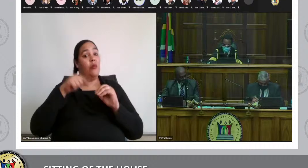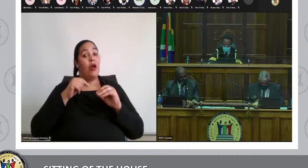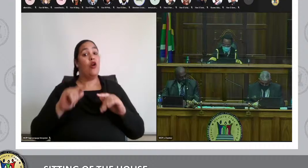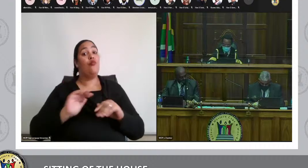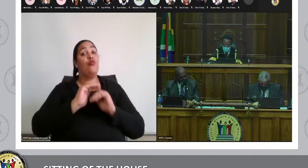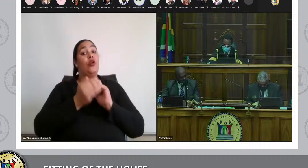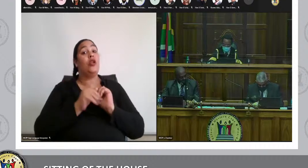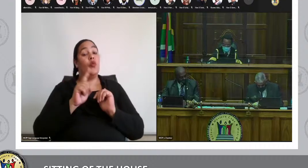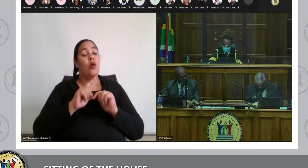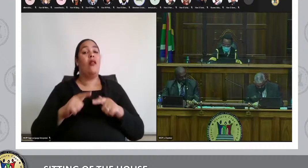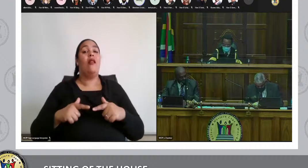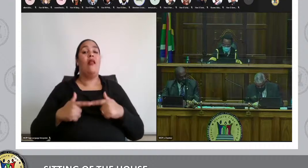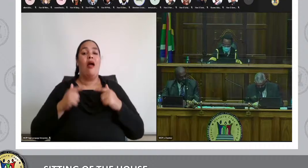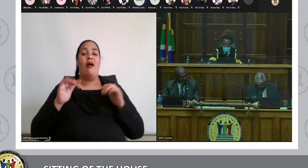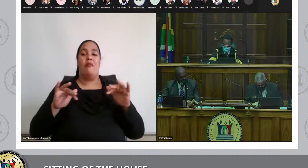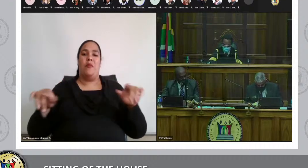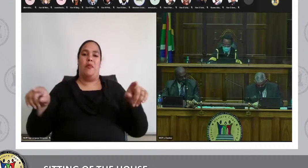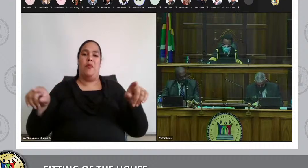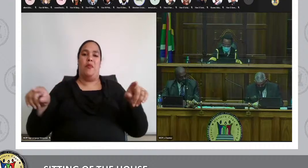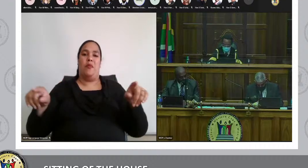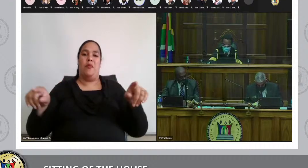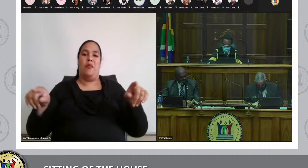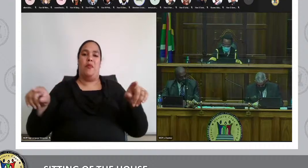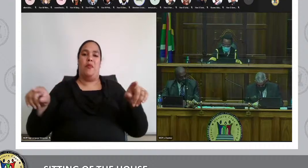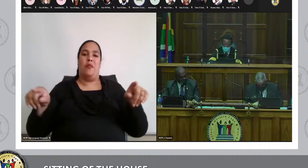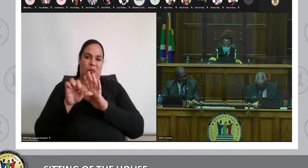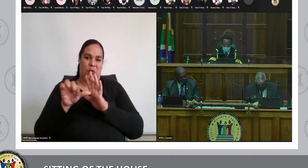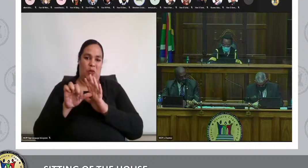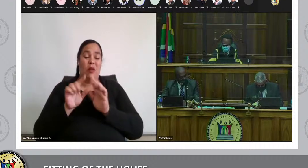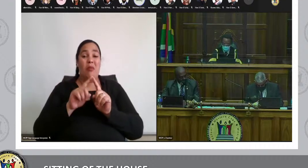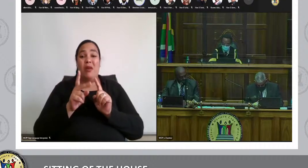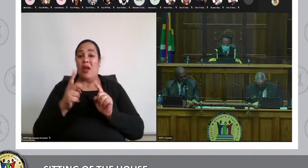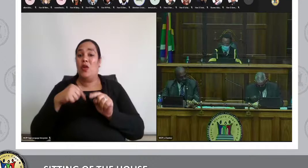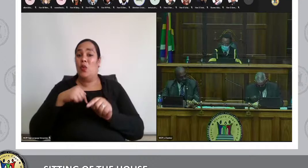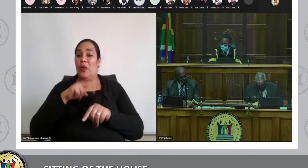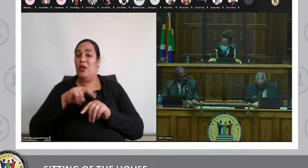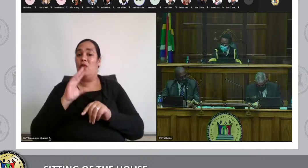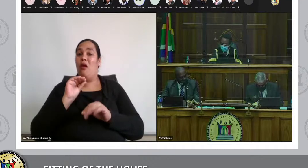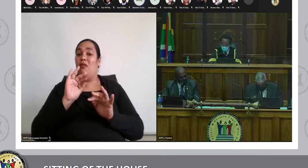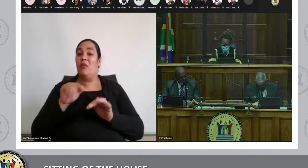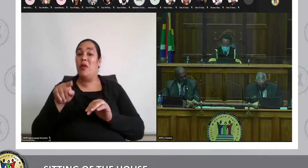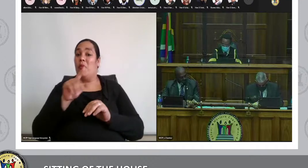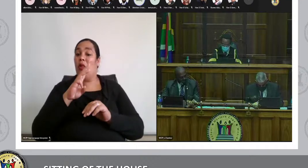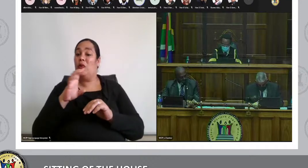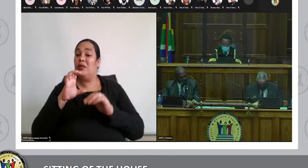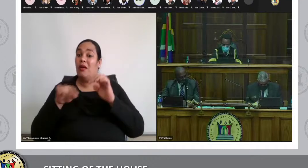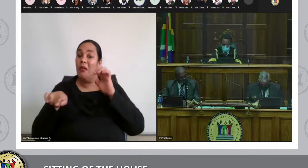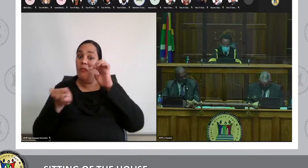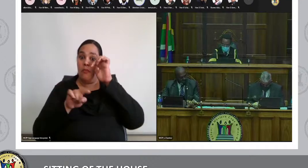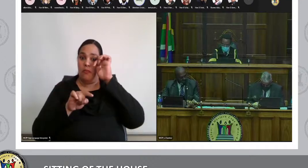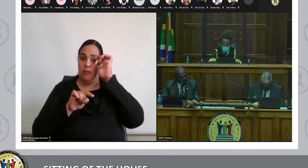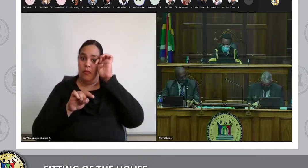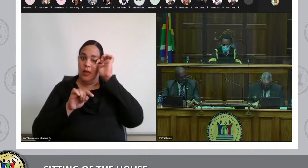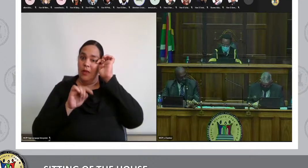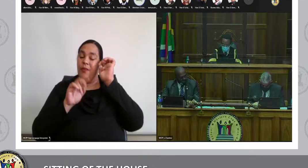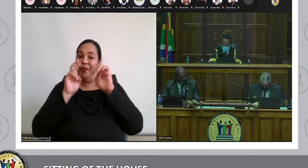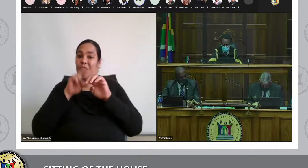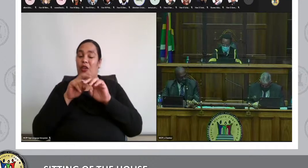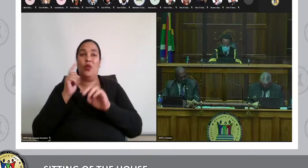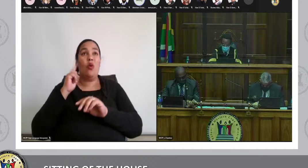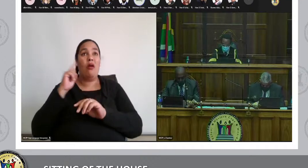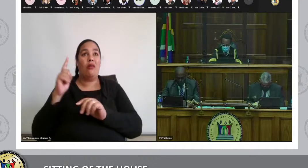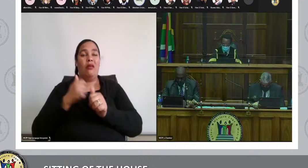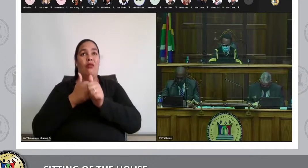protecting livelihoods. And yet again, we must ask the people of the Western Cape to adhere to the